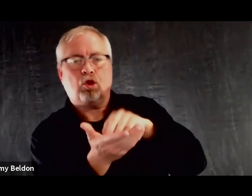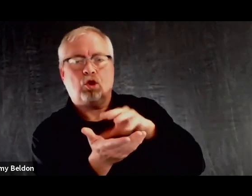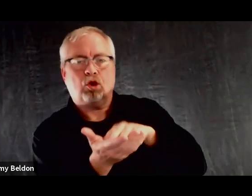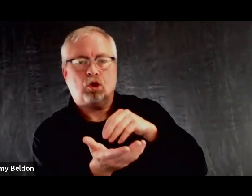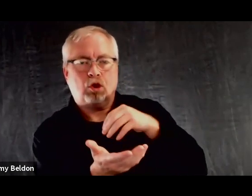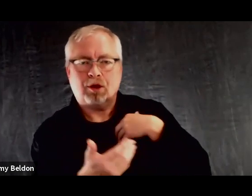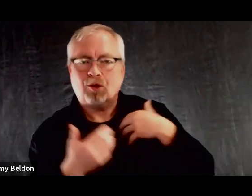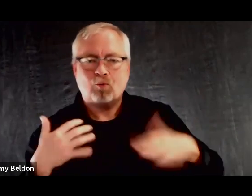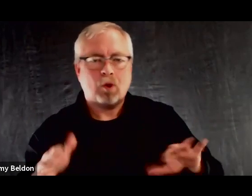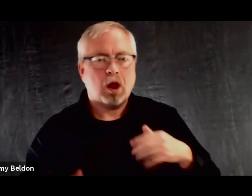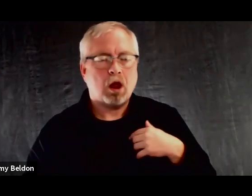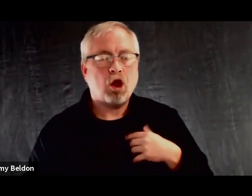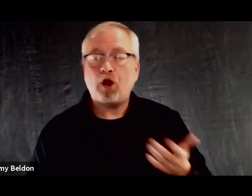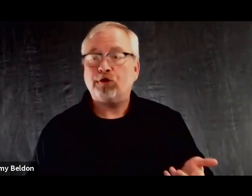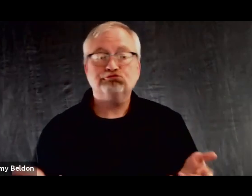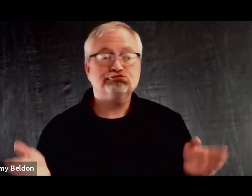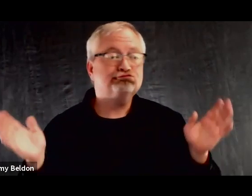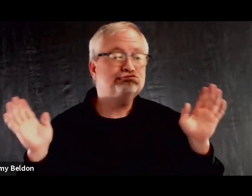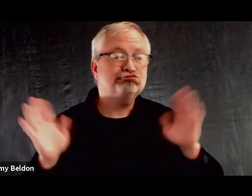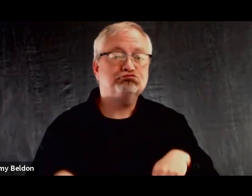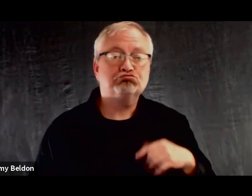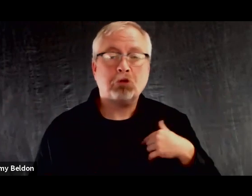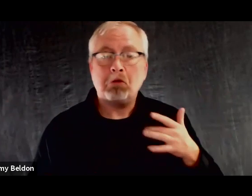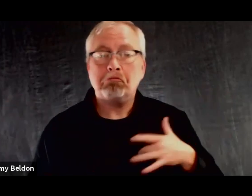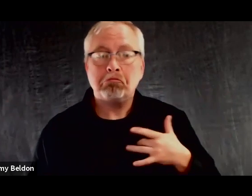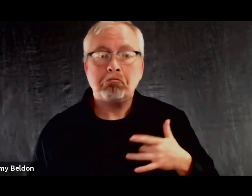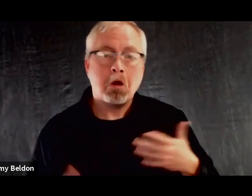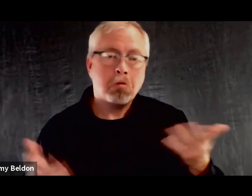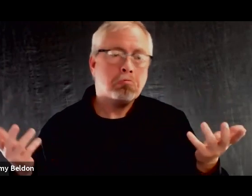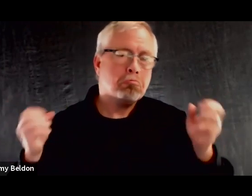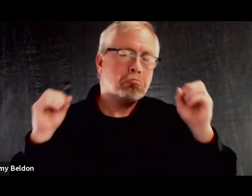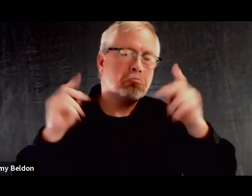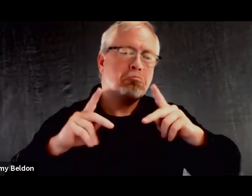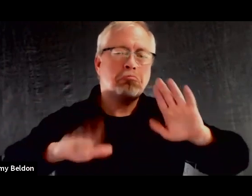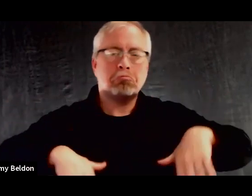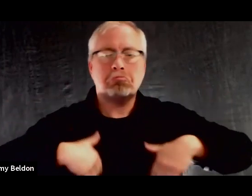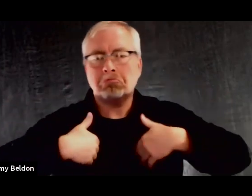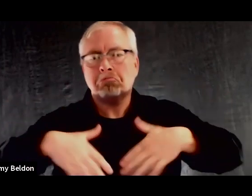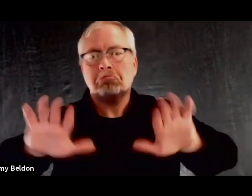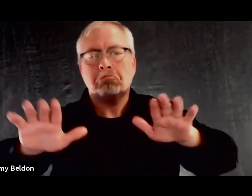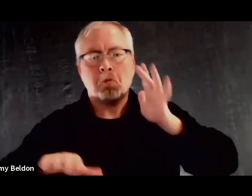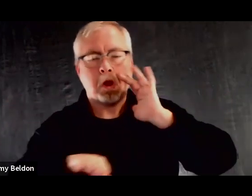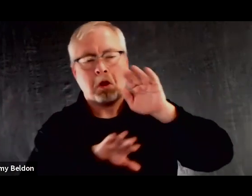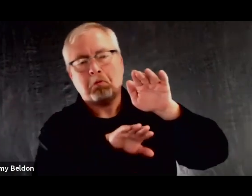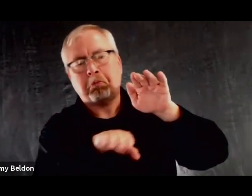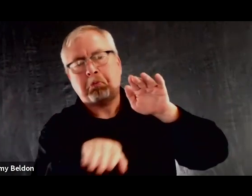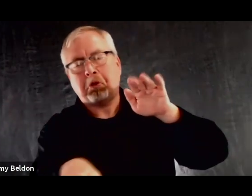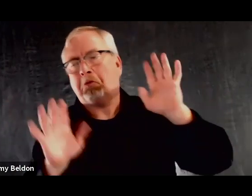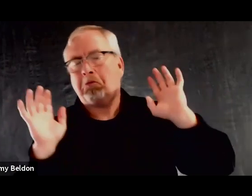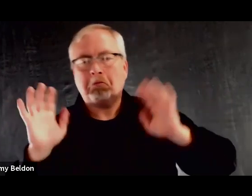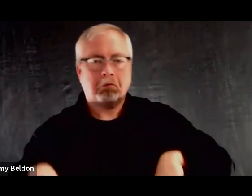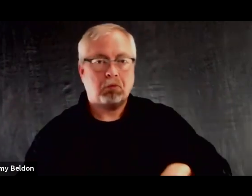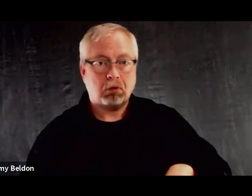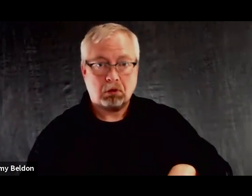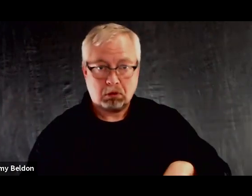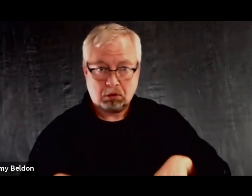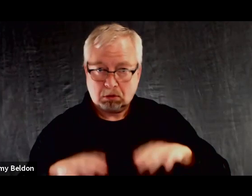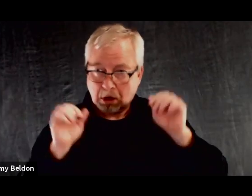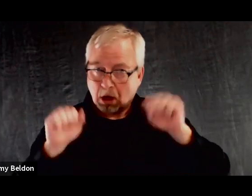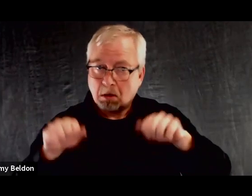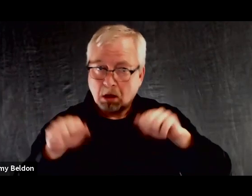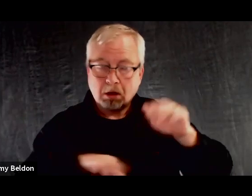we've got a pretty measured pace of growth right now that's going to continue. So and certainly the governor is going